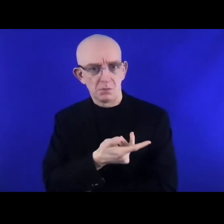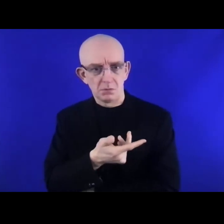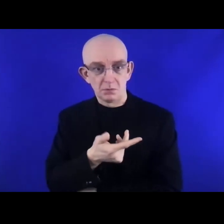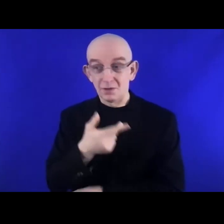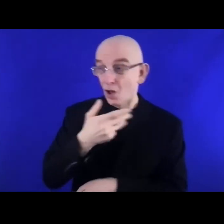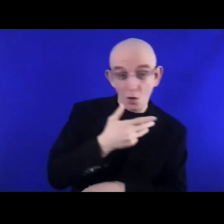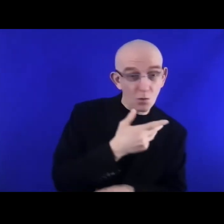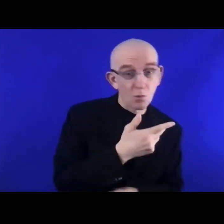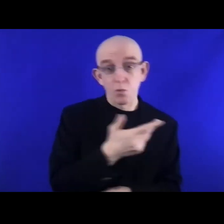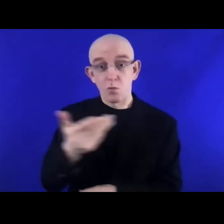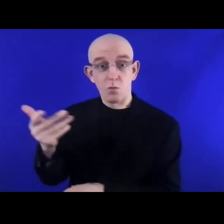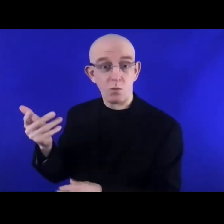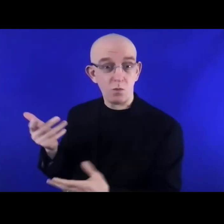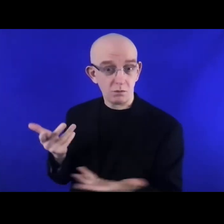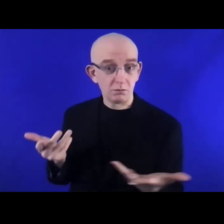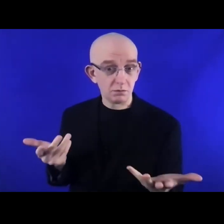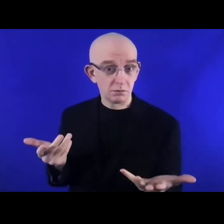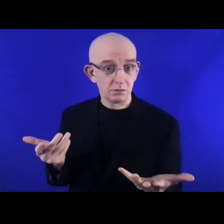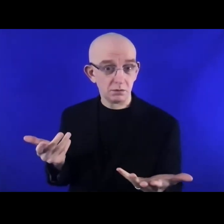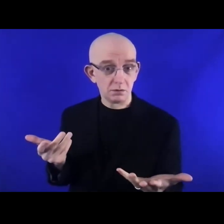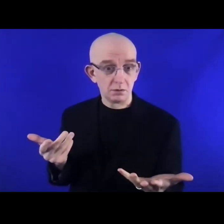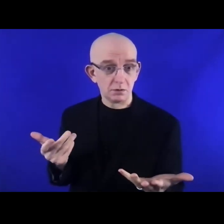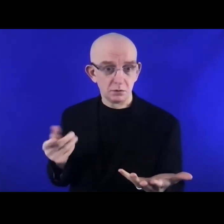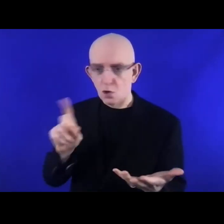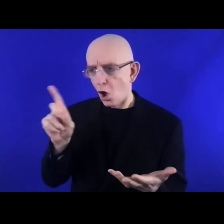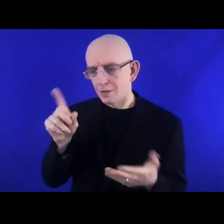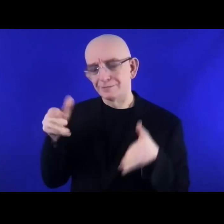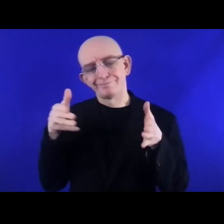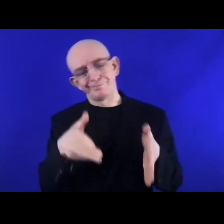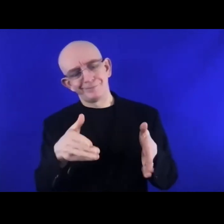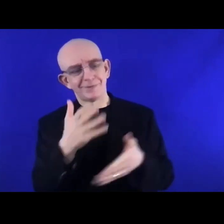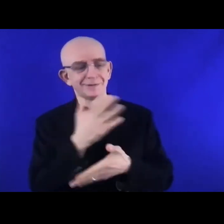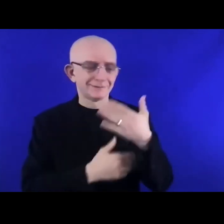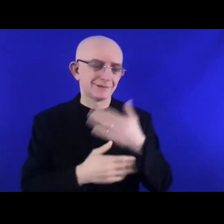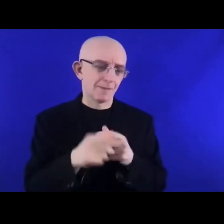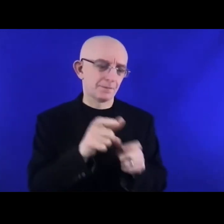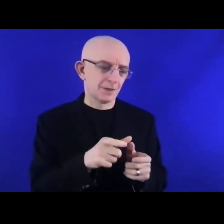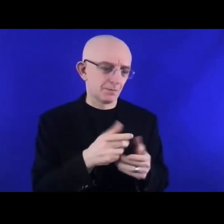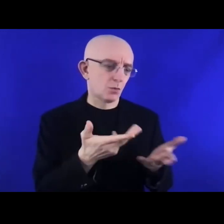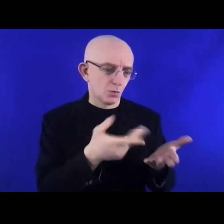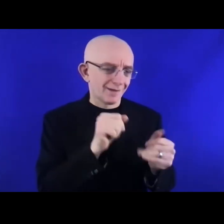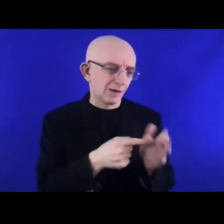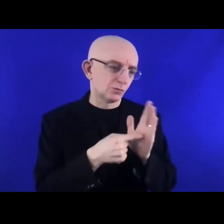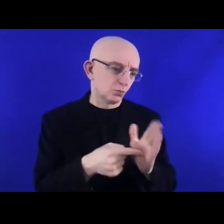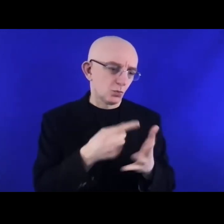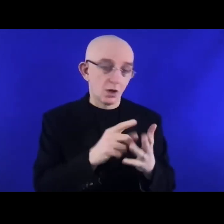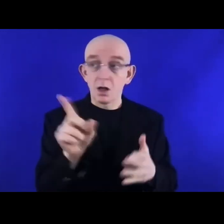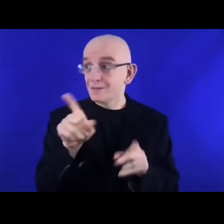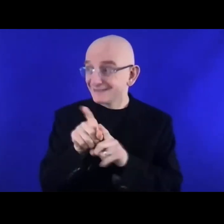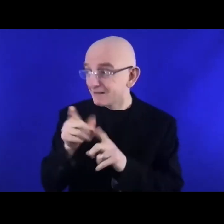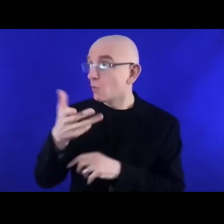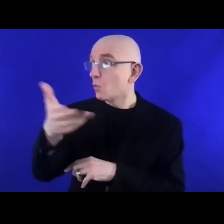be very successful, and that's what the disabled people has to pursue in order to be part of